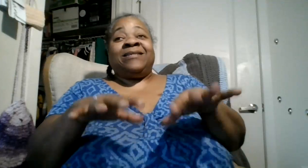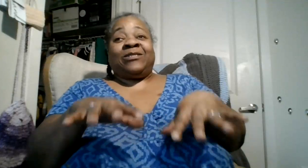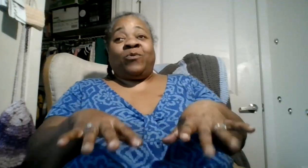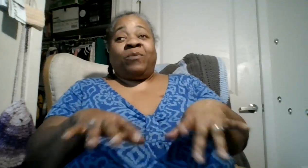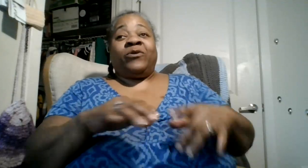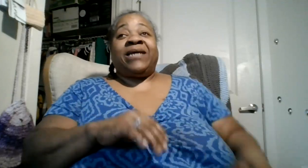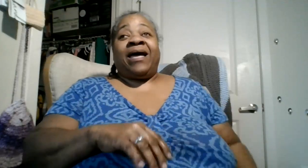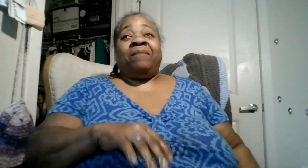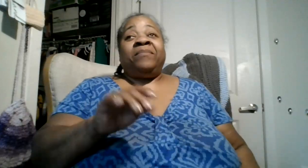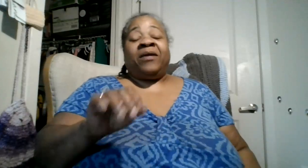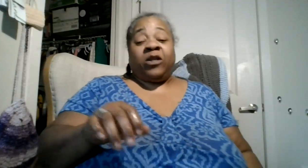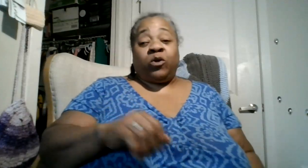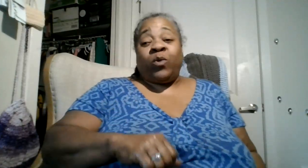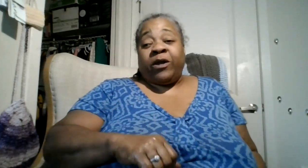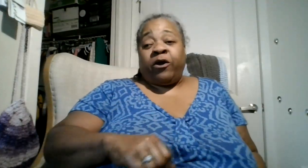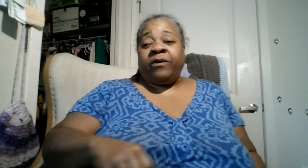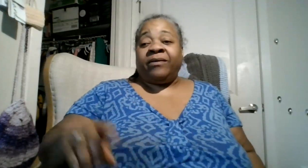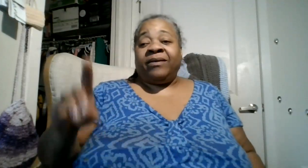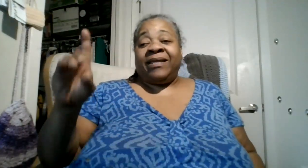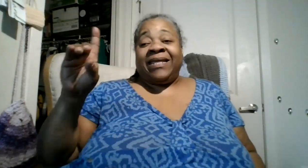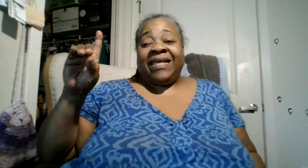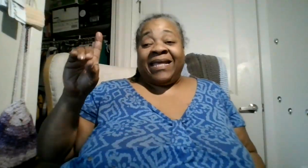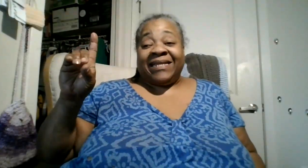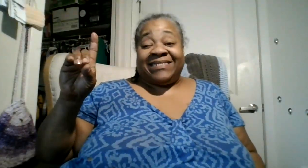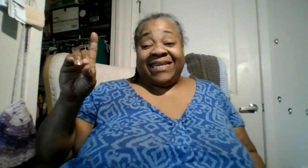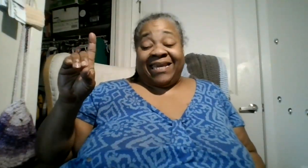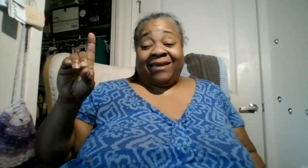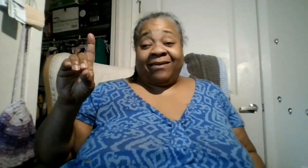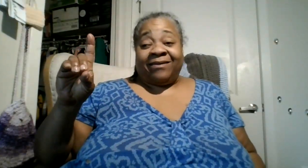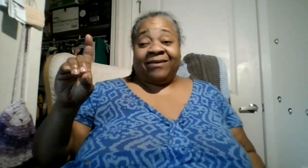So one more time, a little quicker. D.